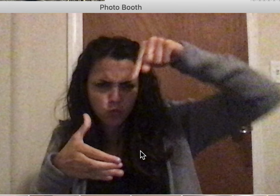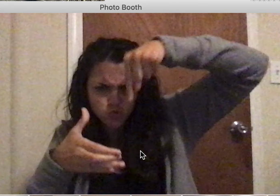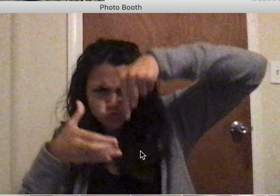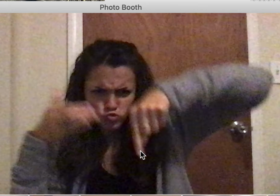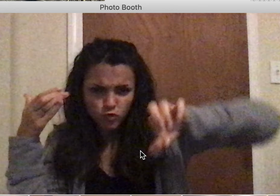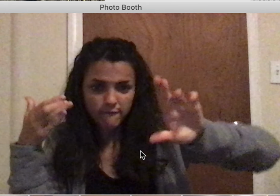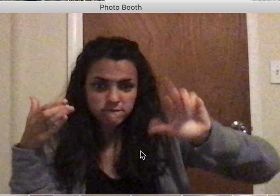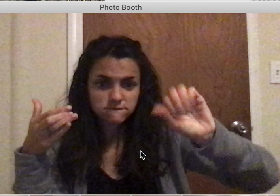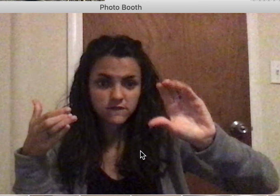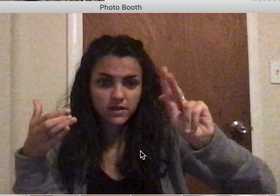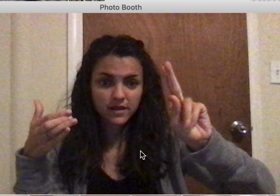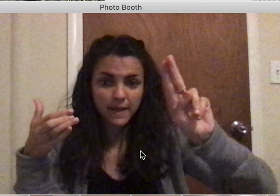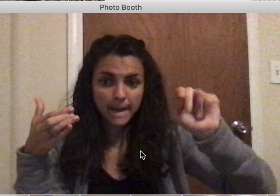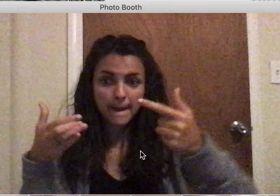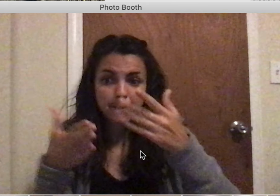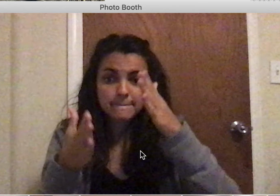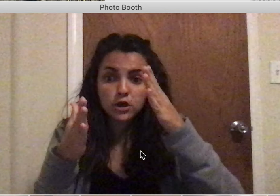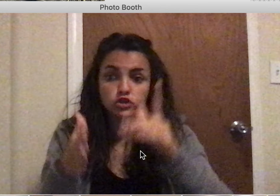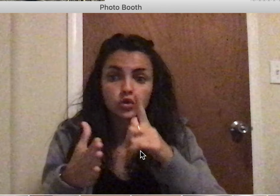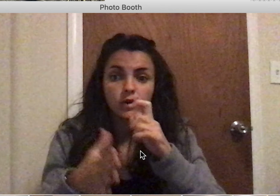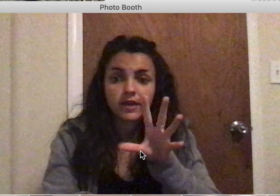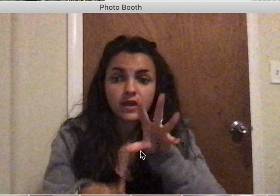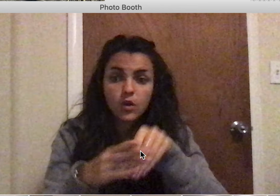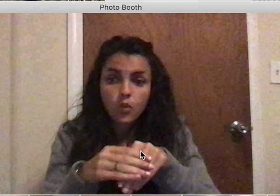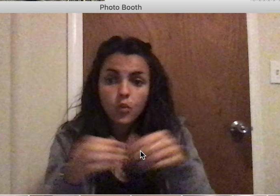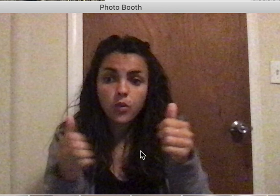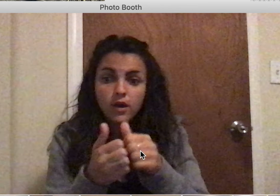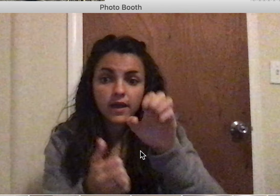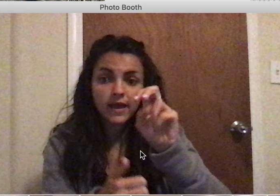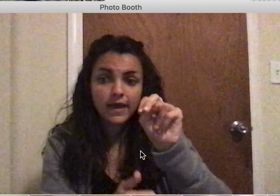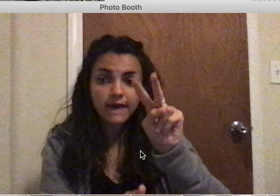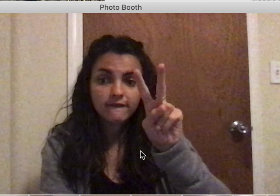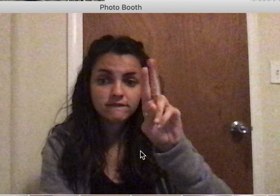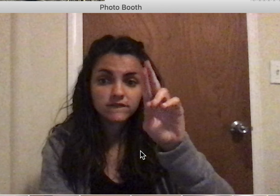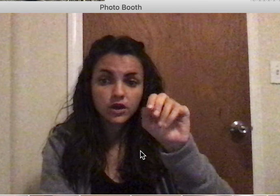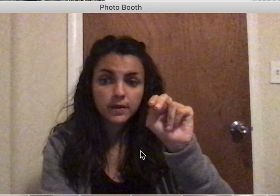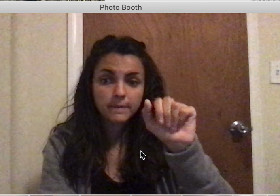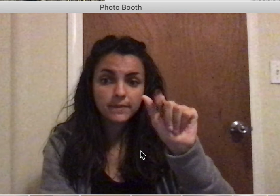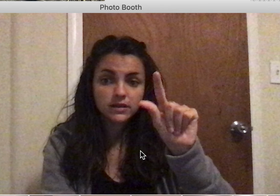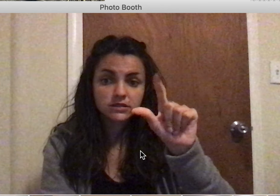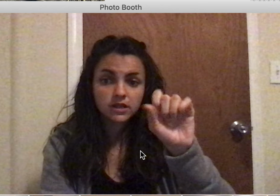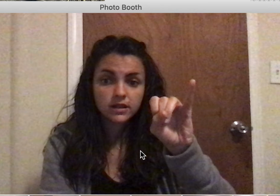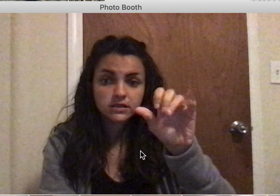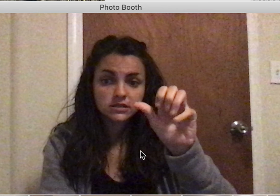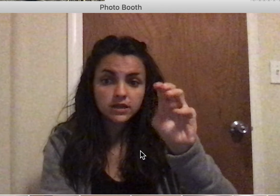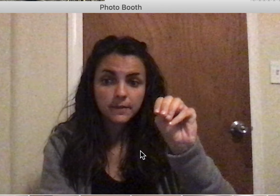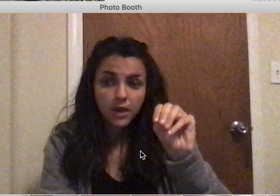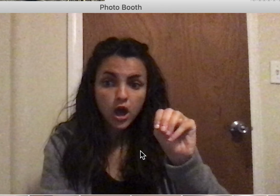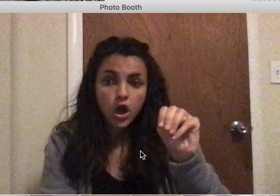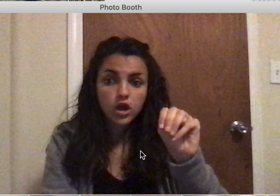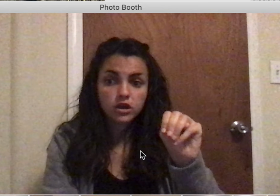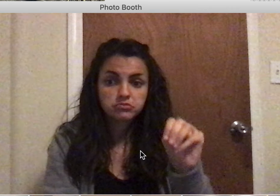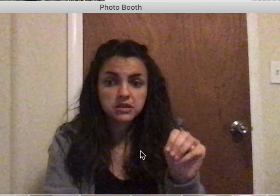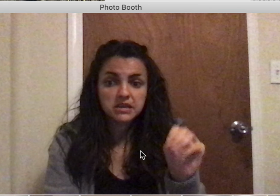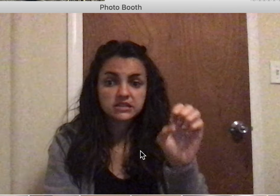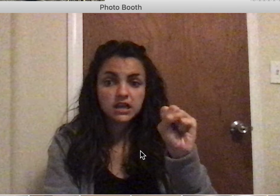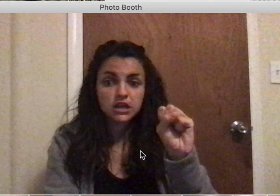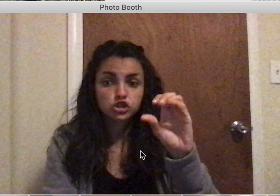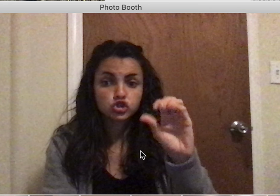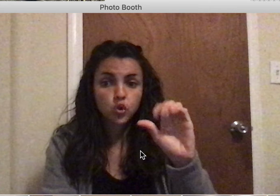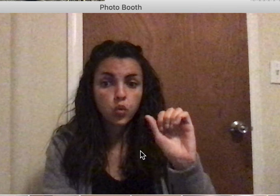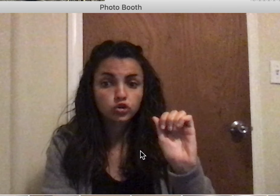in environmentalism, a social movement to seek to protect the environment. So their goal is to